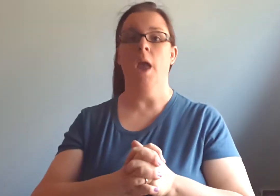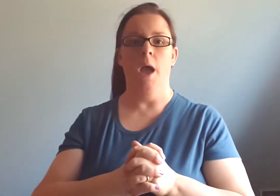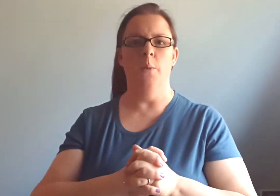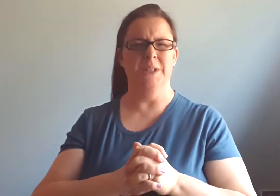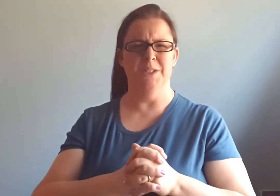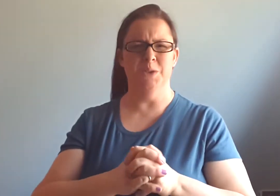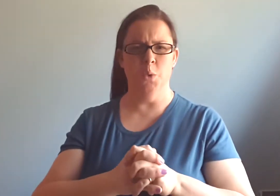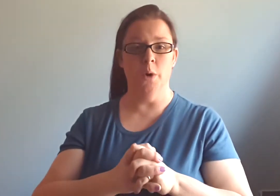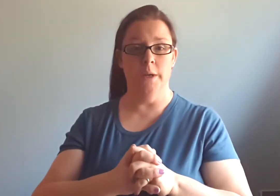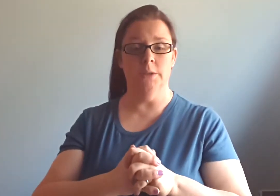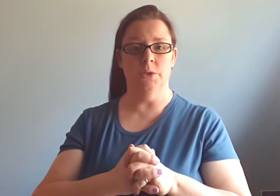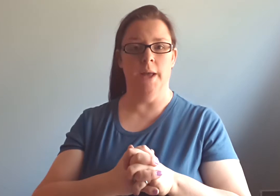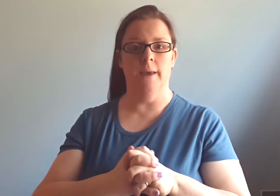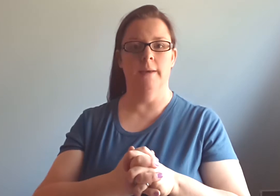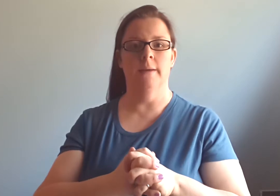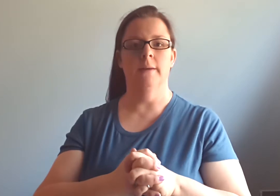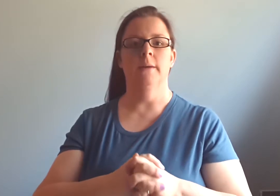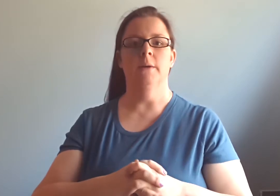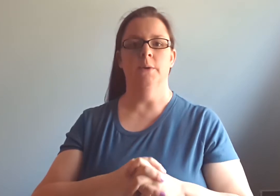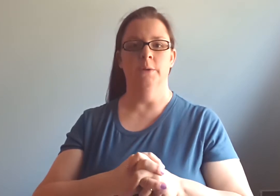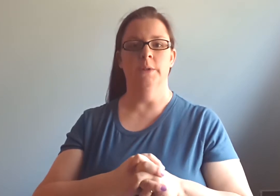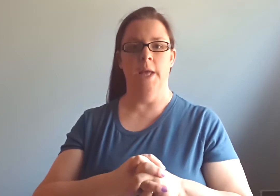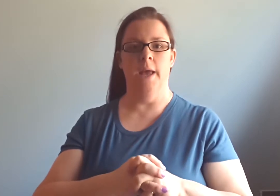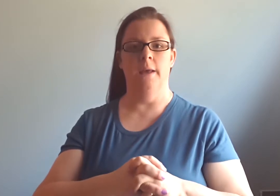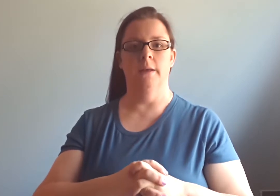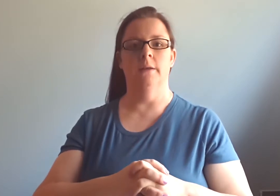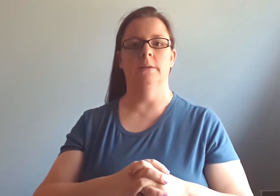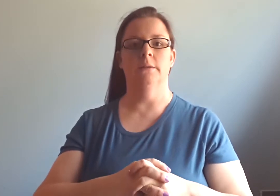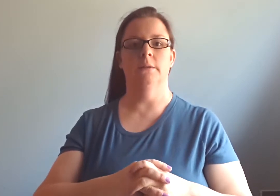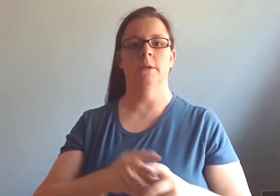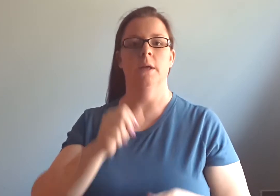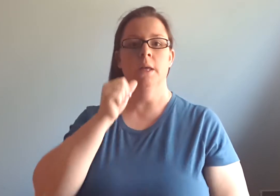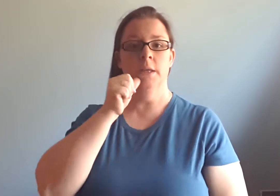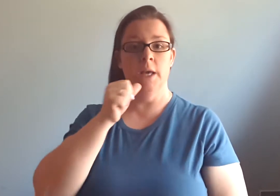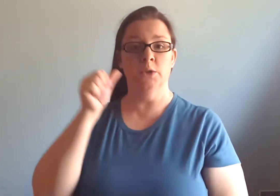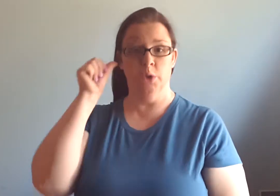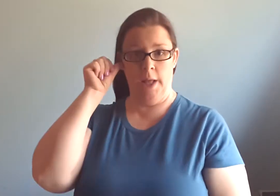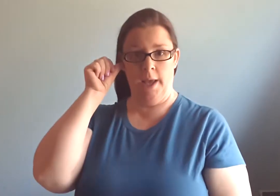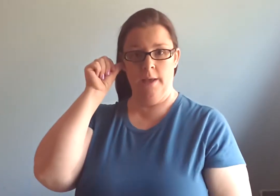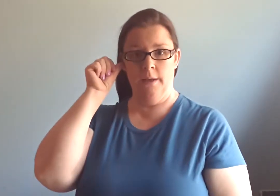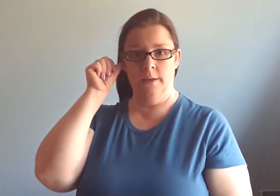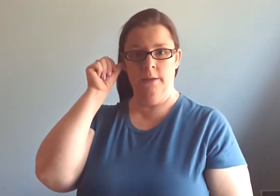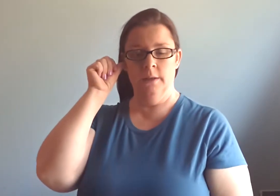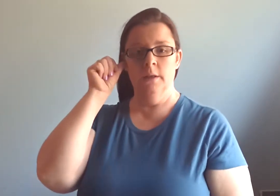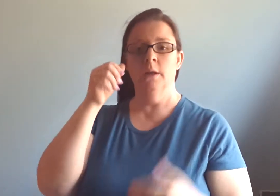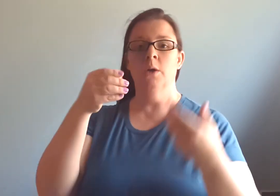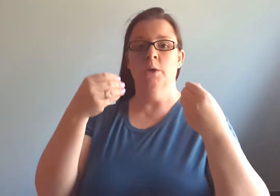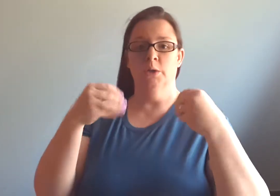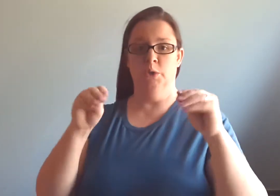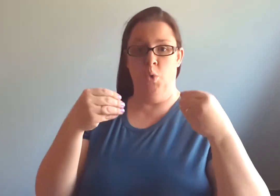I went to the store yesterday. You would say, yesterday,